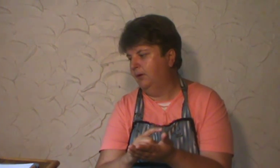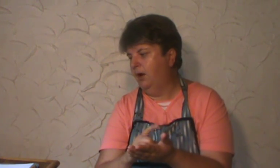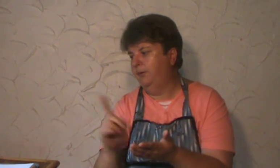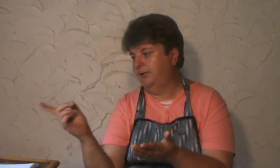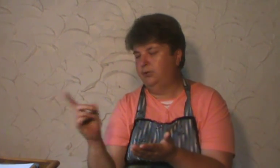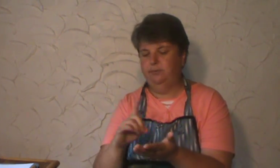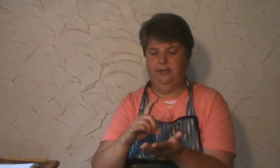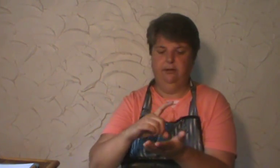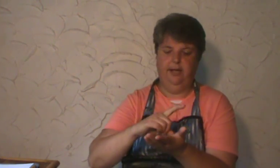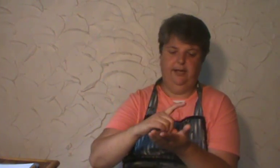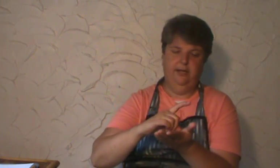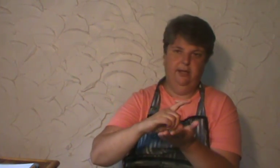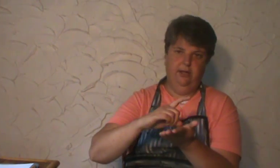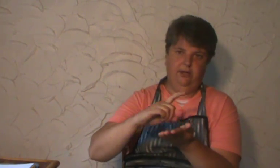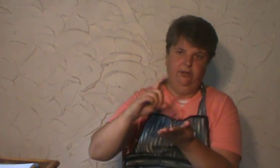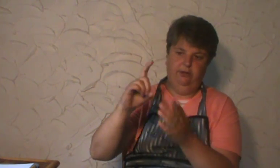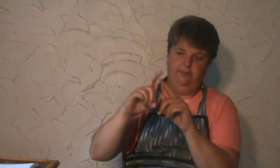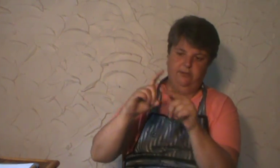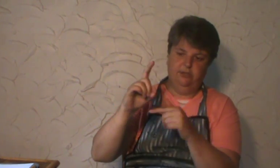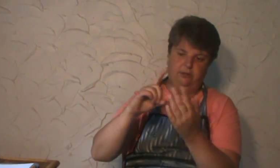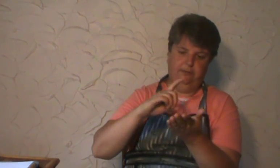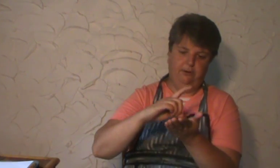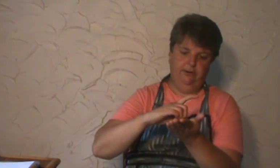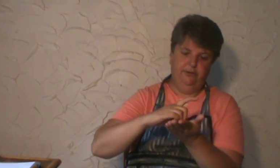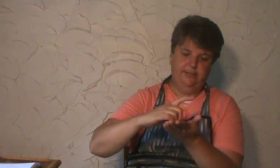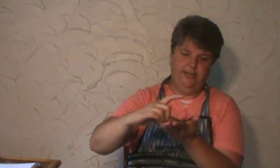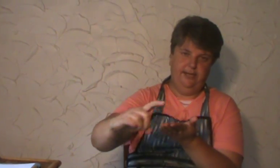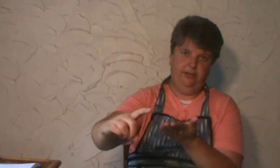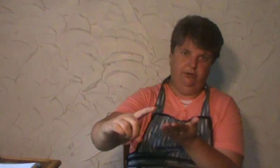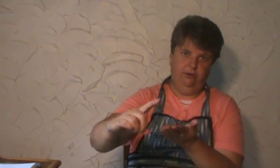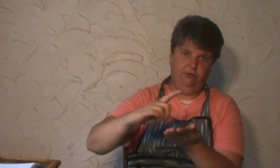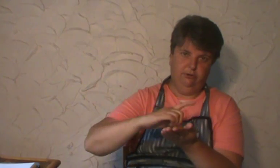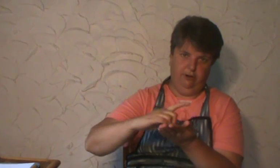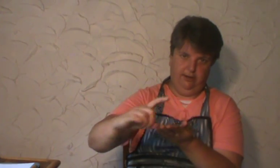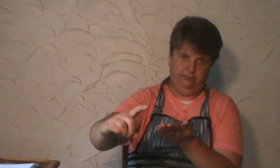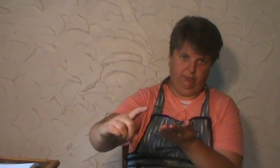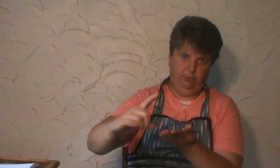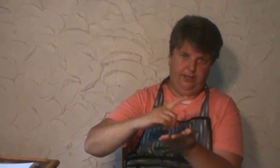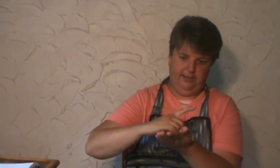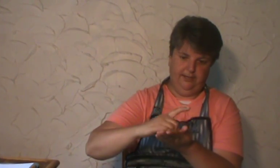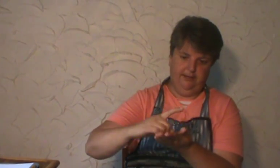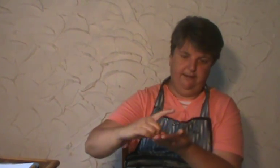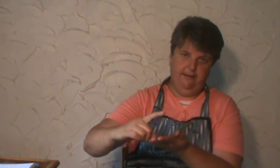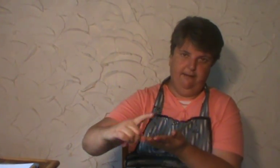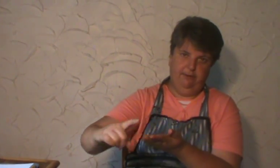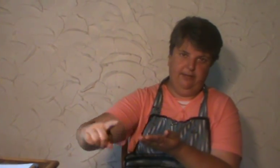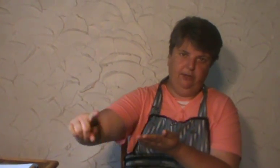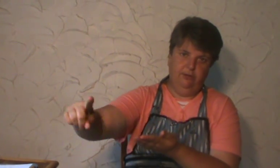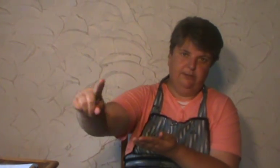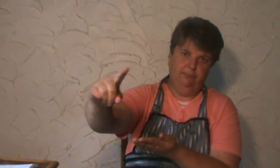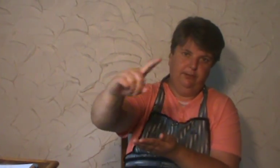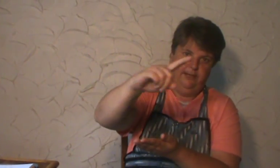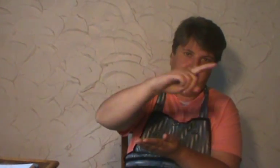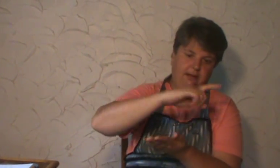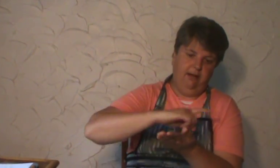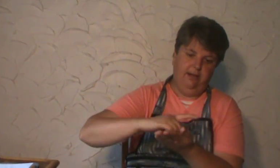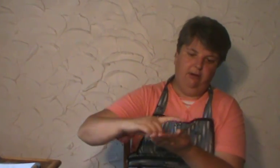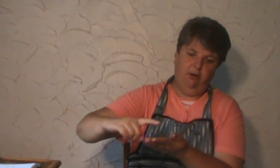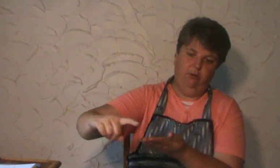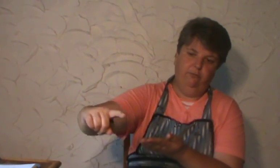Oh, we did do week. Okay. You have the circle part of your D and you go across for week. But then you just bring it on